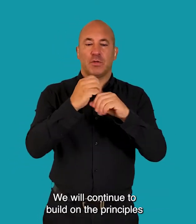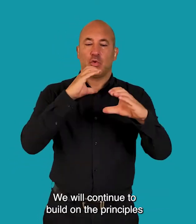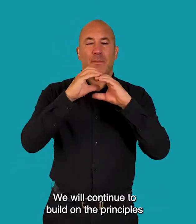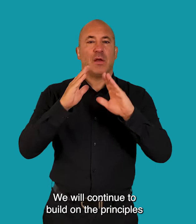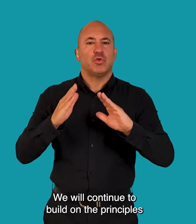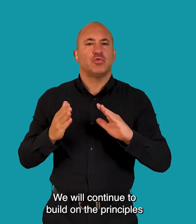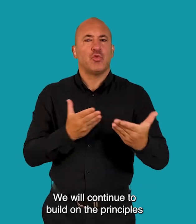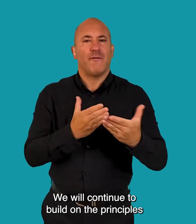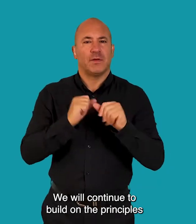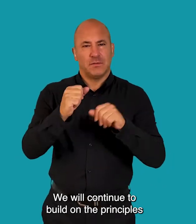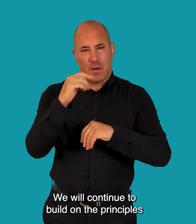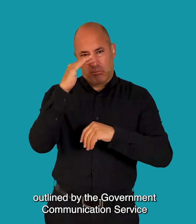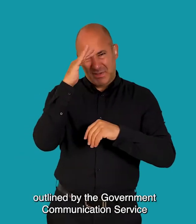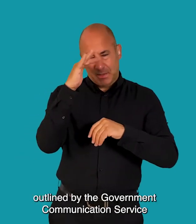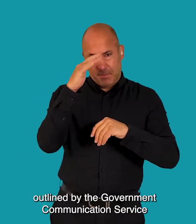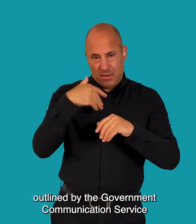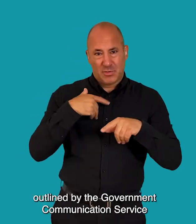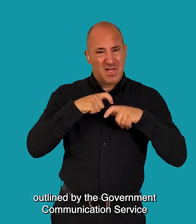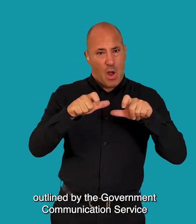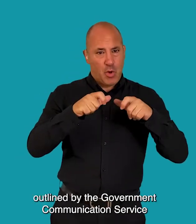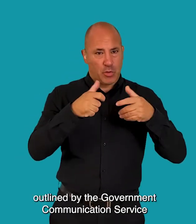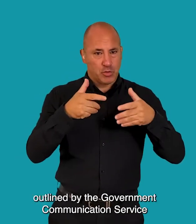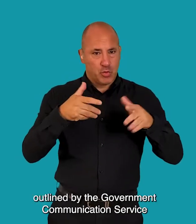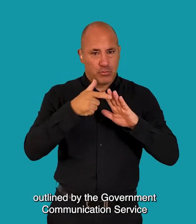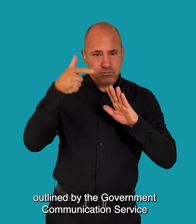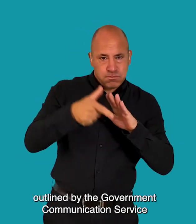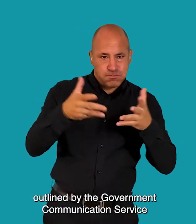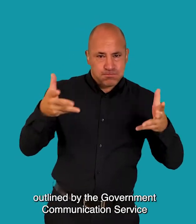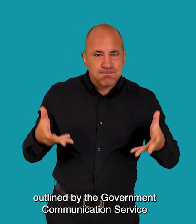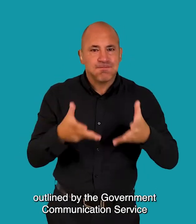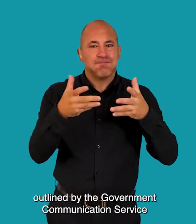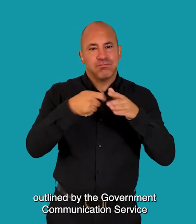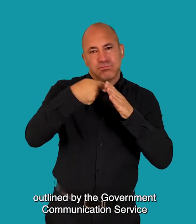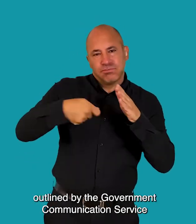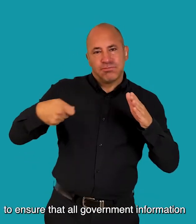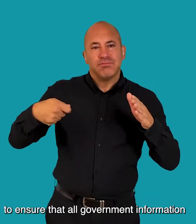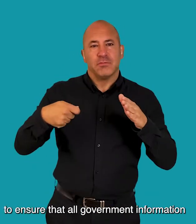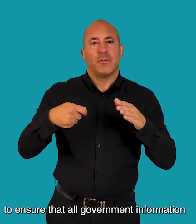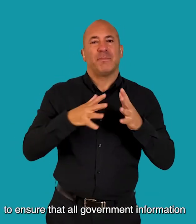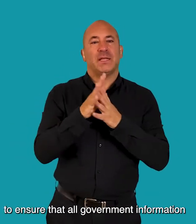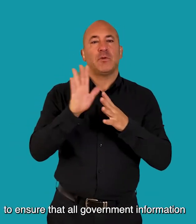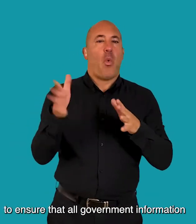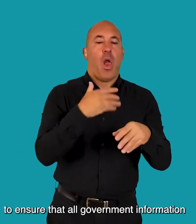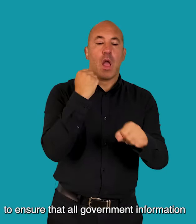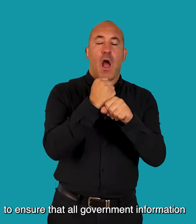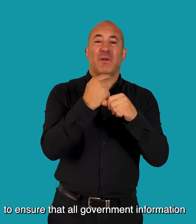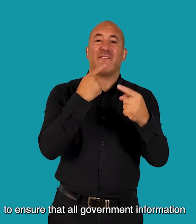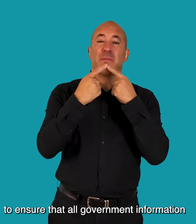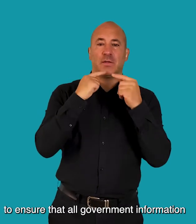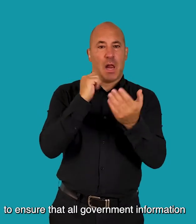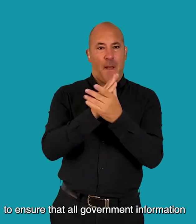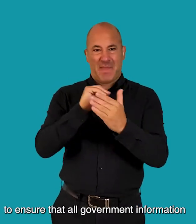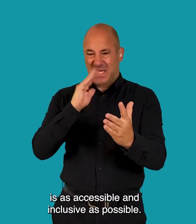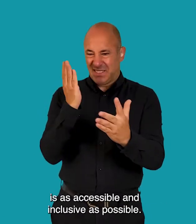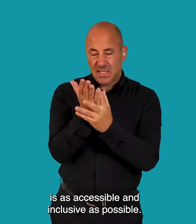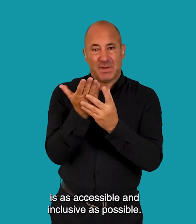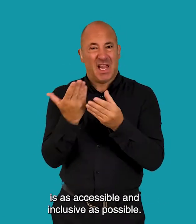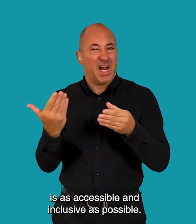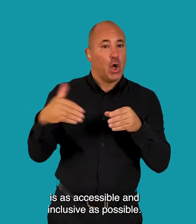build on the principles outlined by the Government Communications Service to ensure that all government information is as